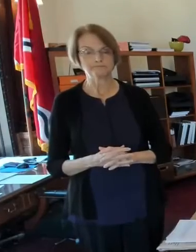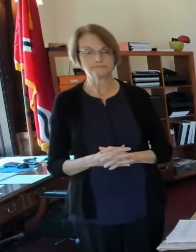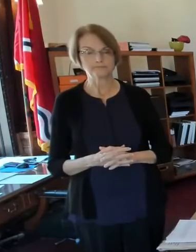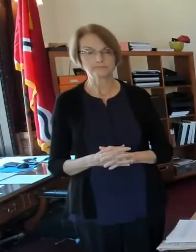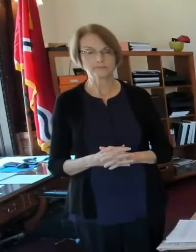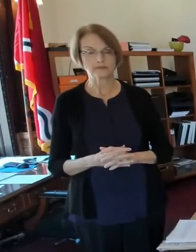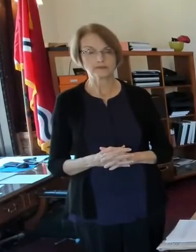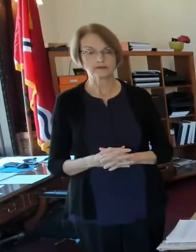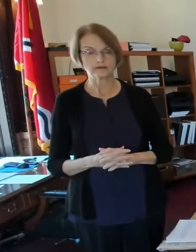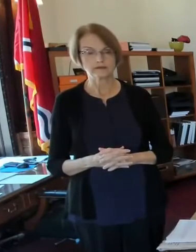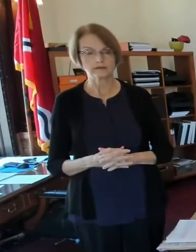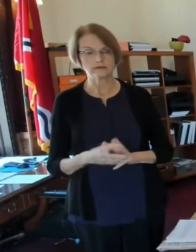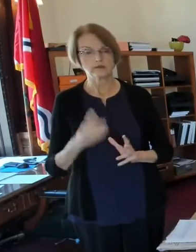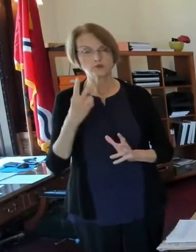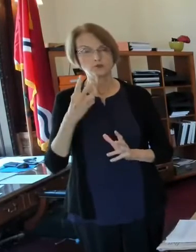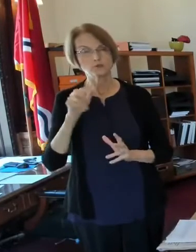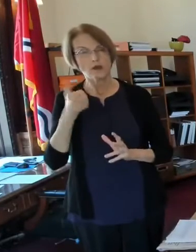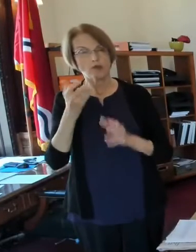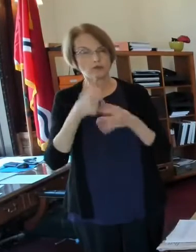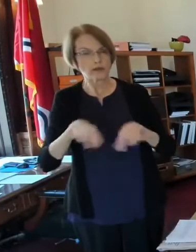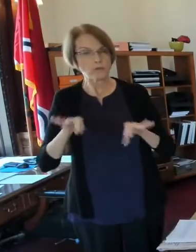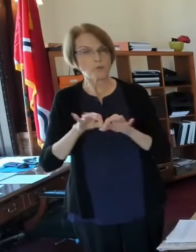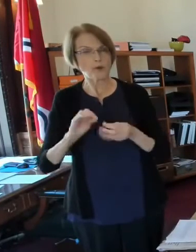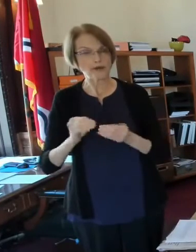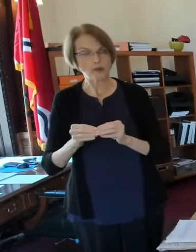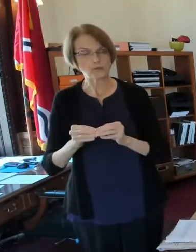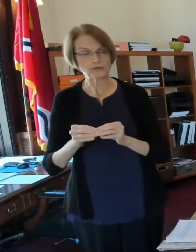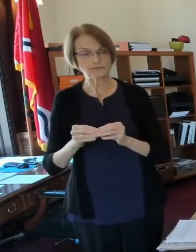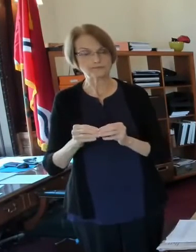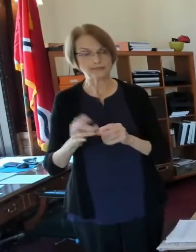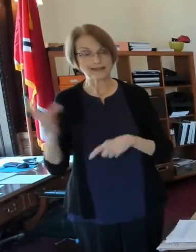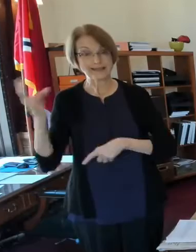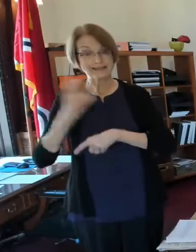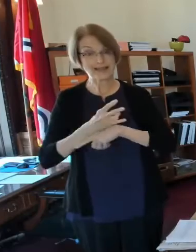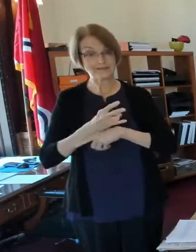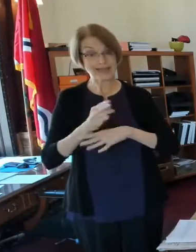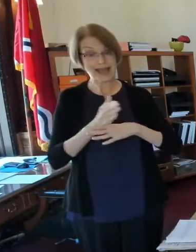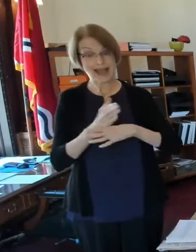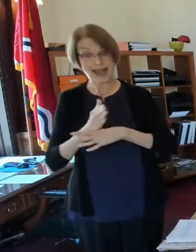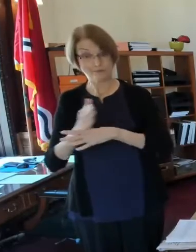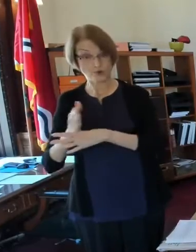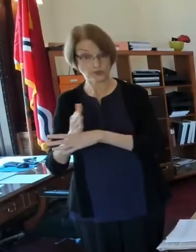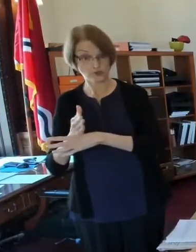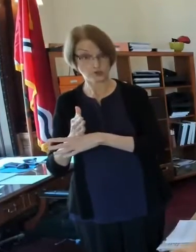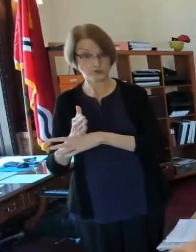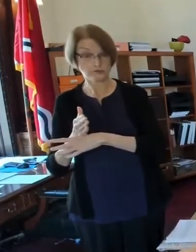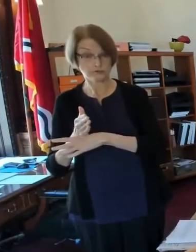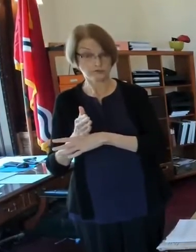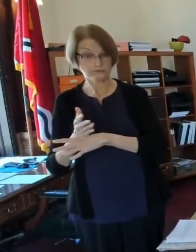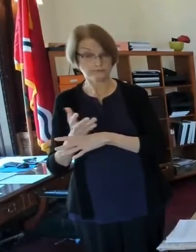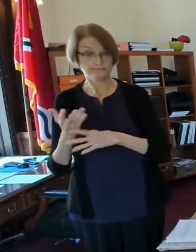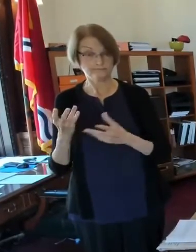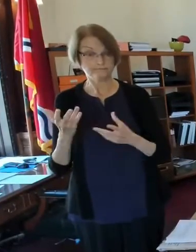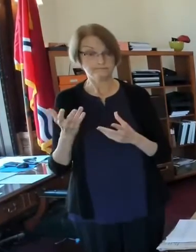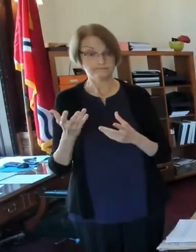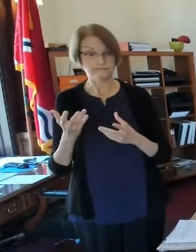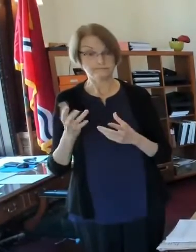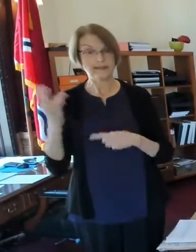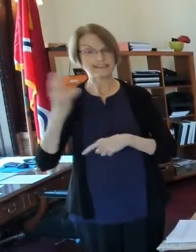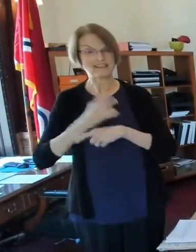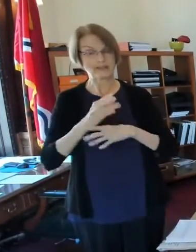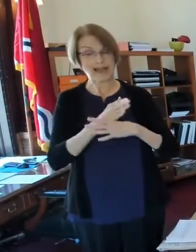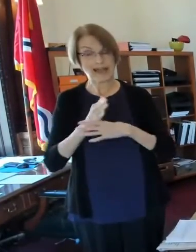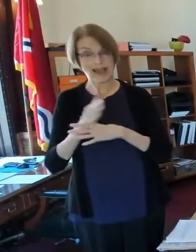Couple of other key numbers here. 7-day moving average on, here we go, 7-day